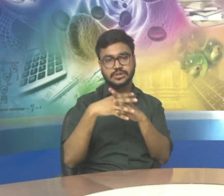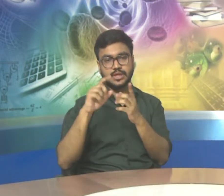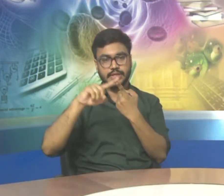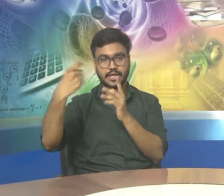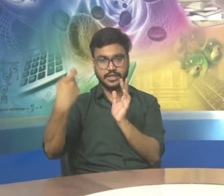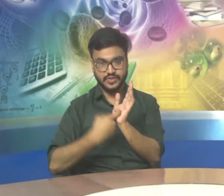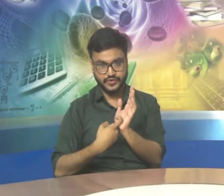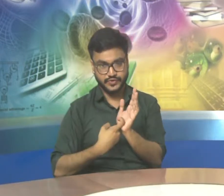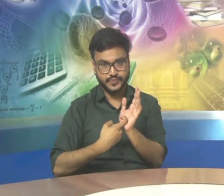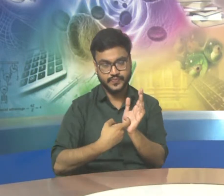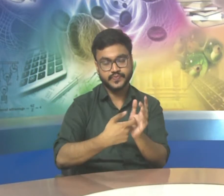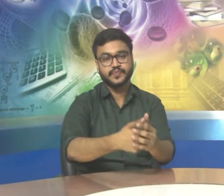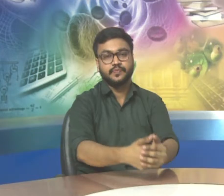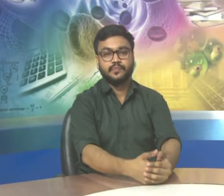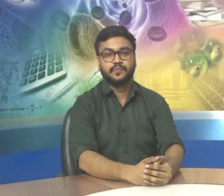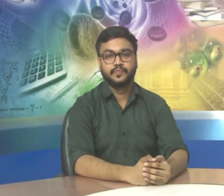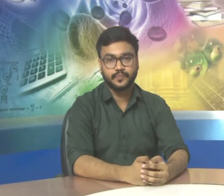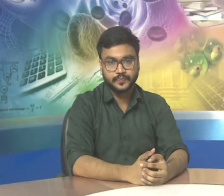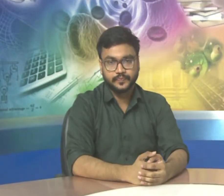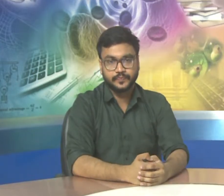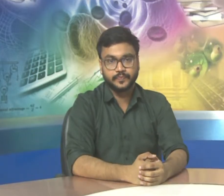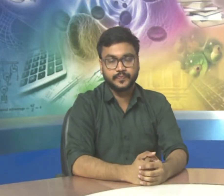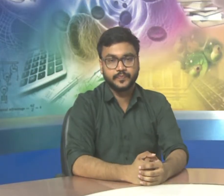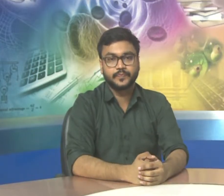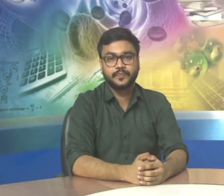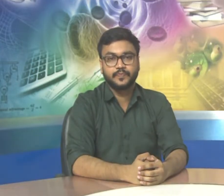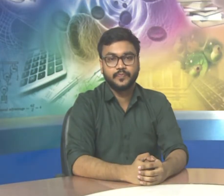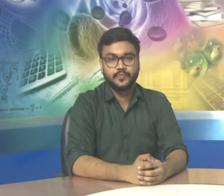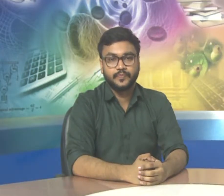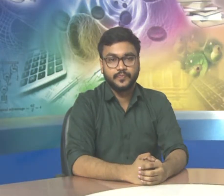The speed of doing work is called power.